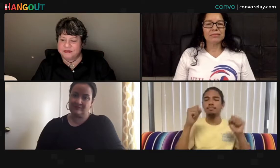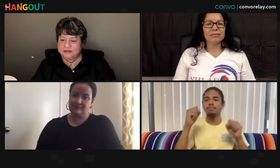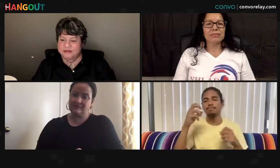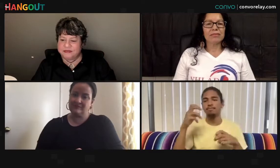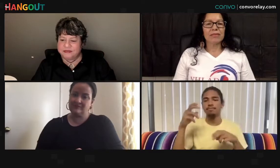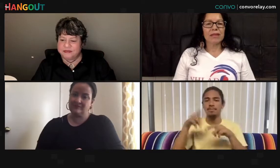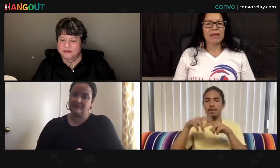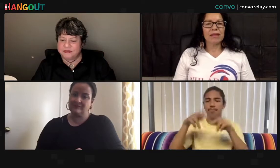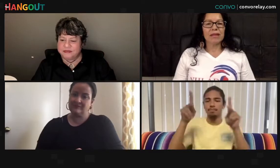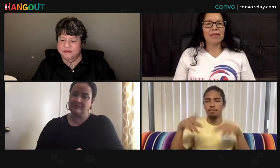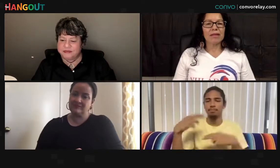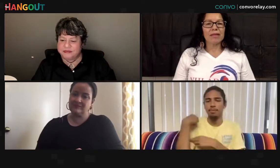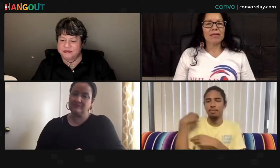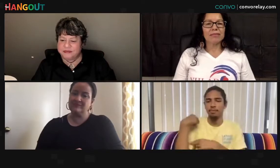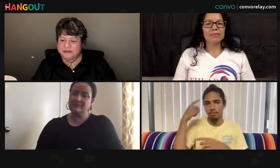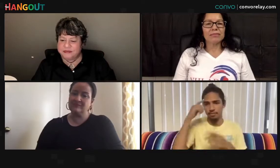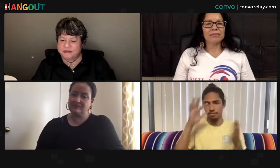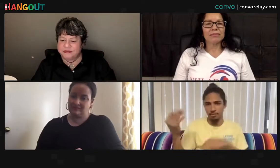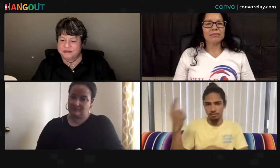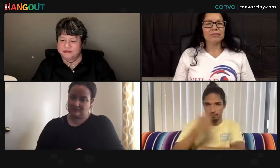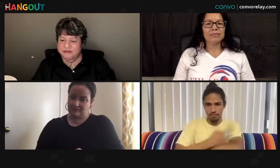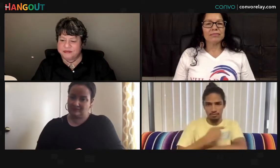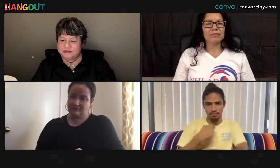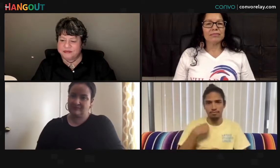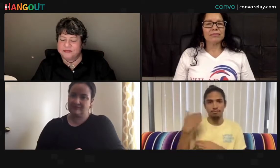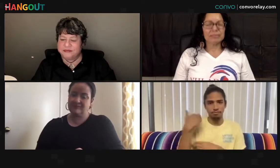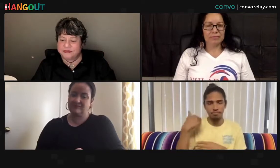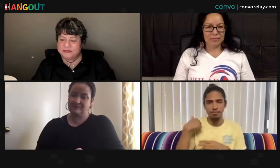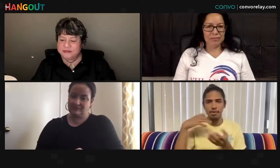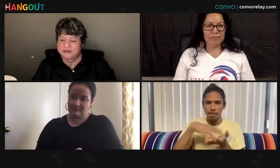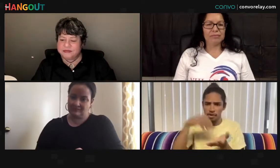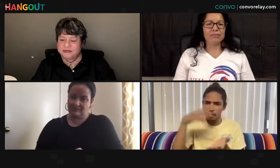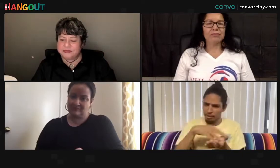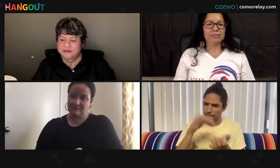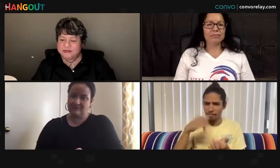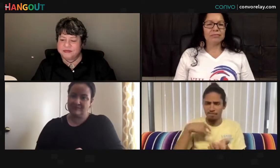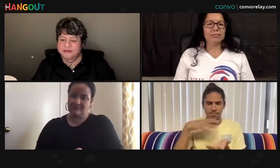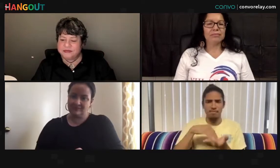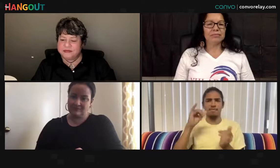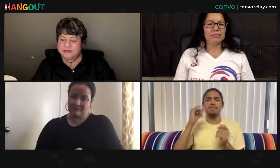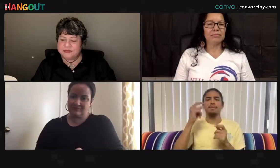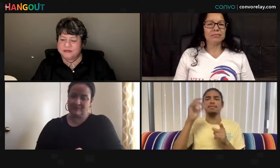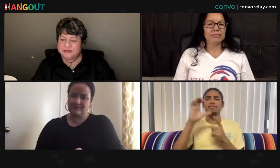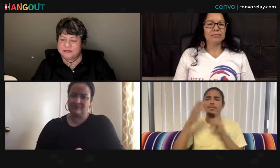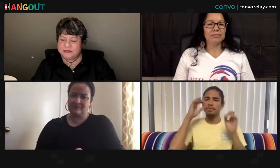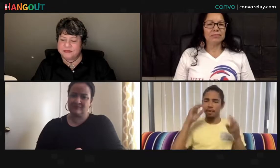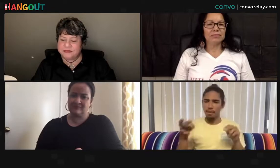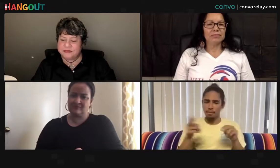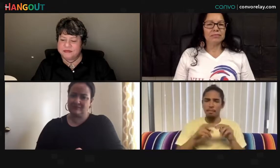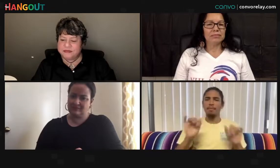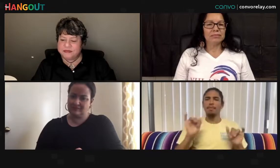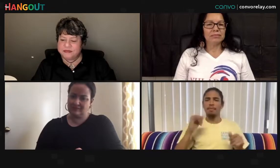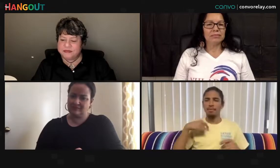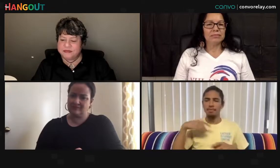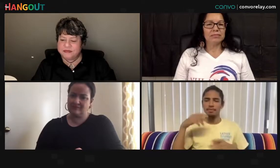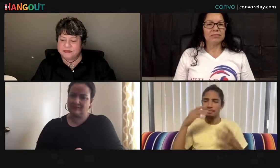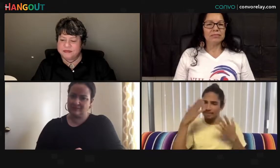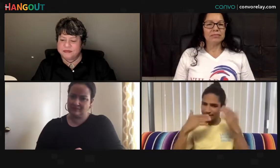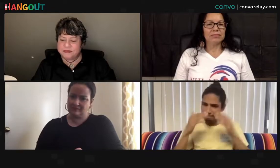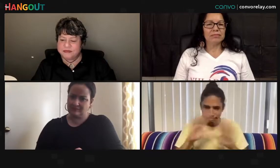I joined the Latinx student organization. I was responsible for Day of the Dead, and I started learning a lot and